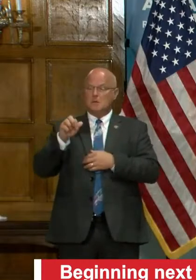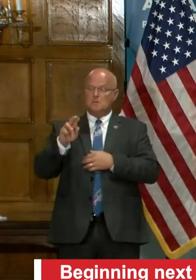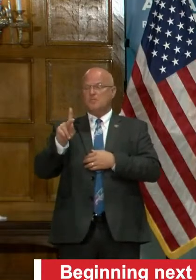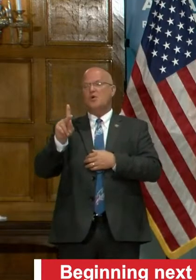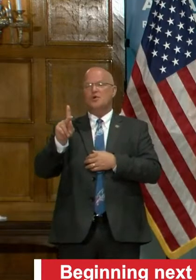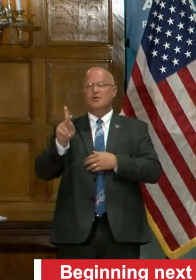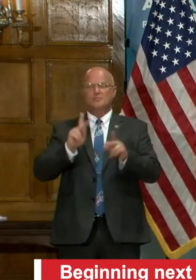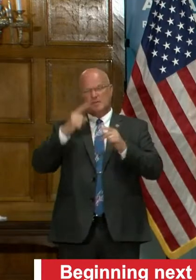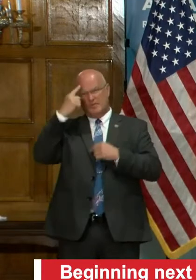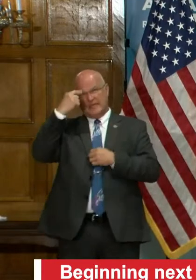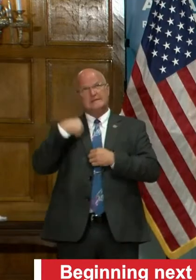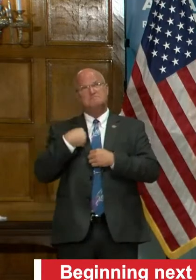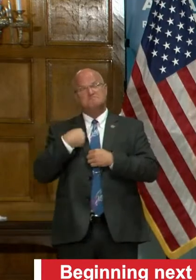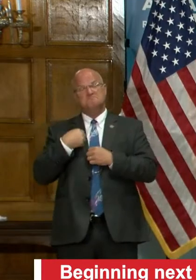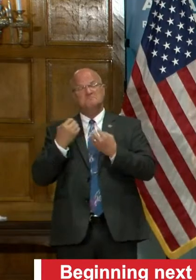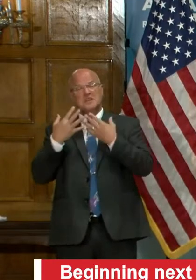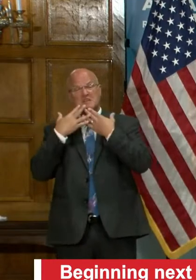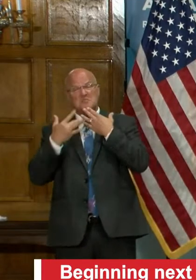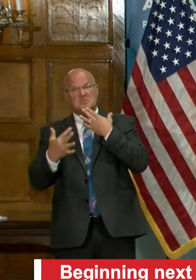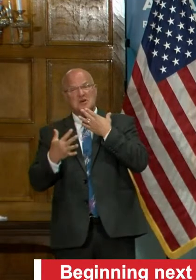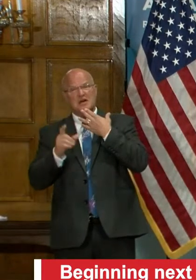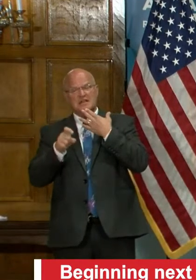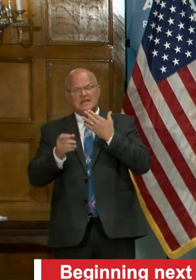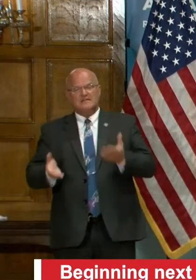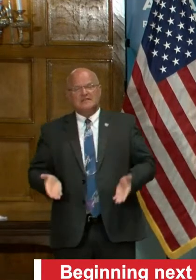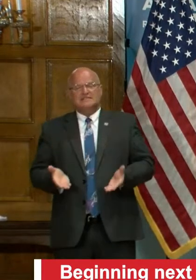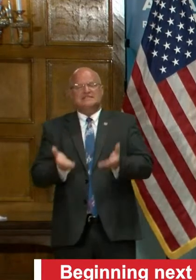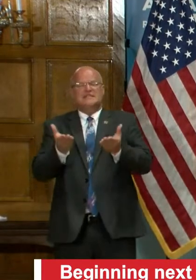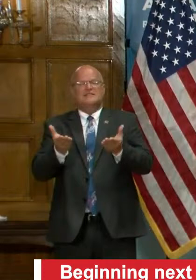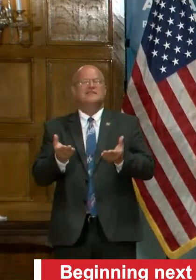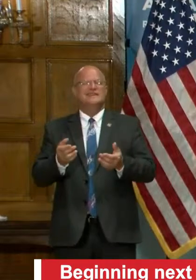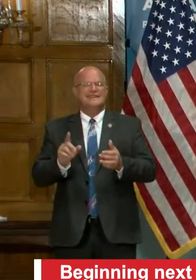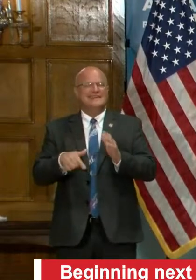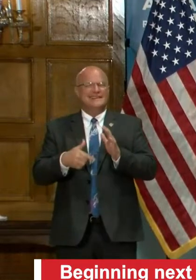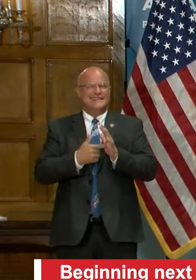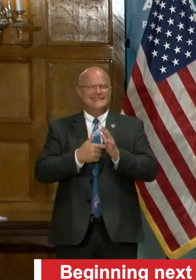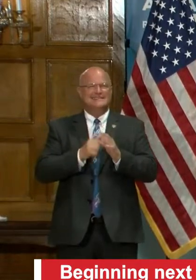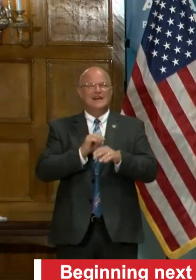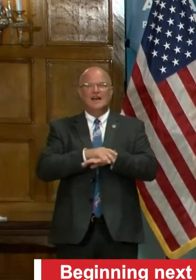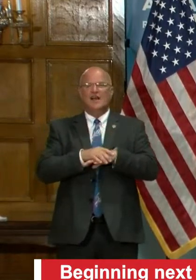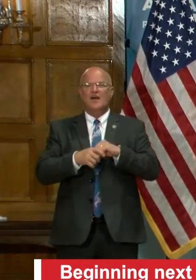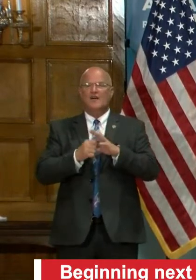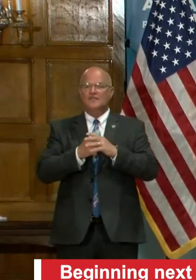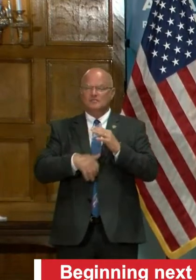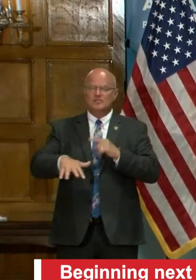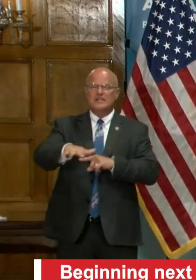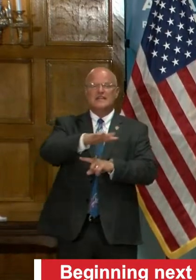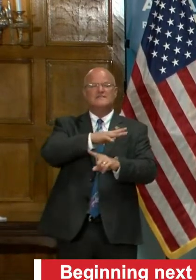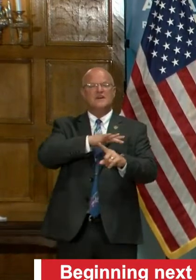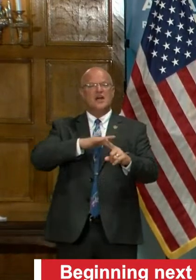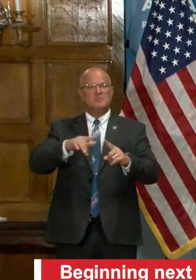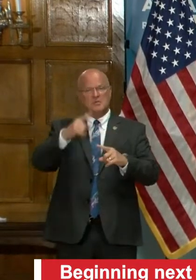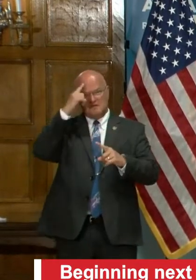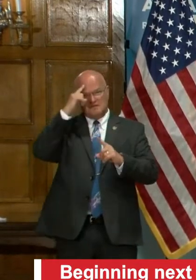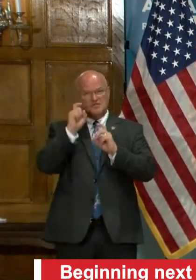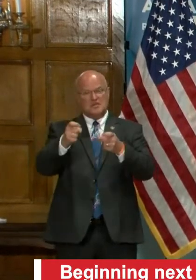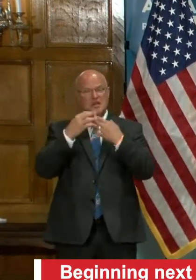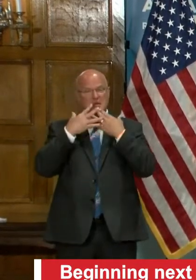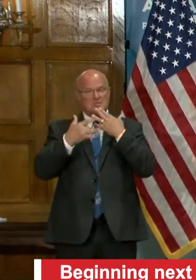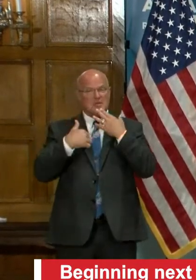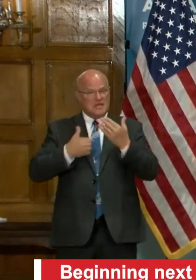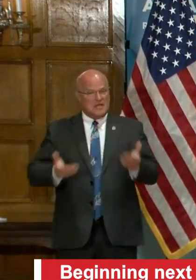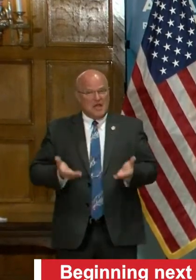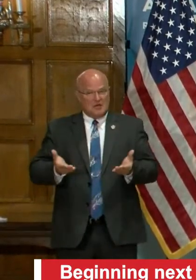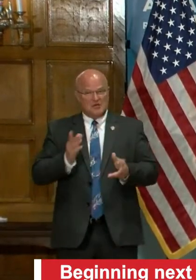those who are thinking about giving blood and just need a little bit of incentive. It's a very comfortable environment for donating, and I